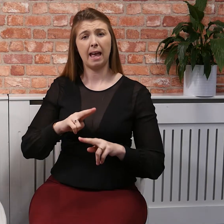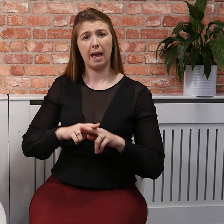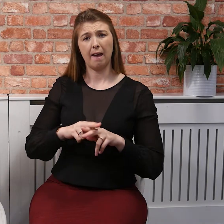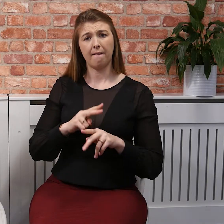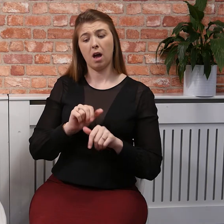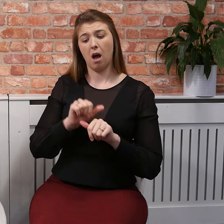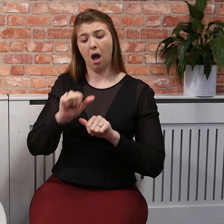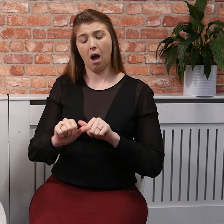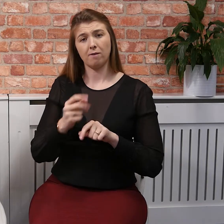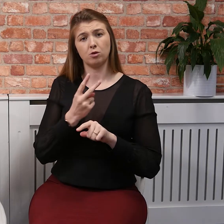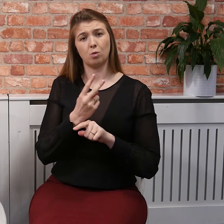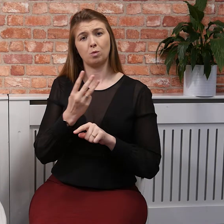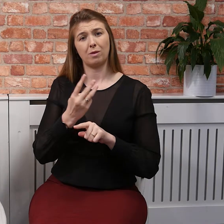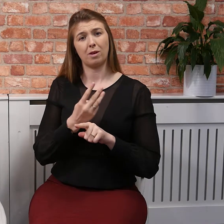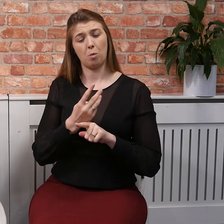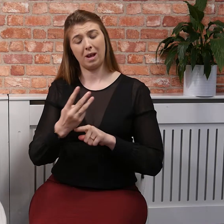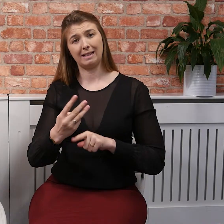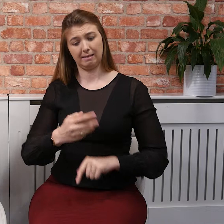that's called a stillbirth.